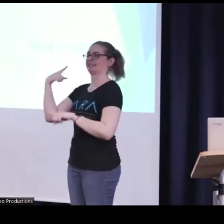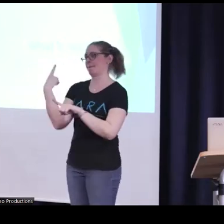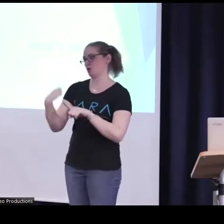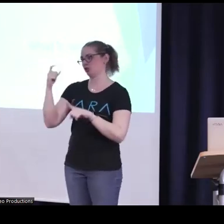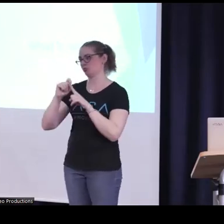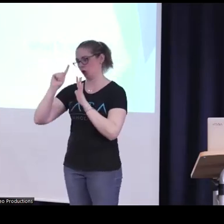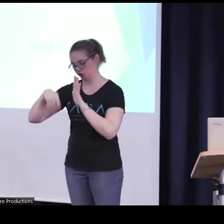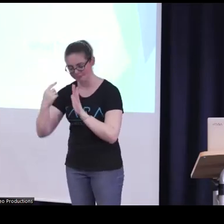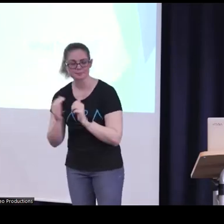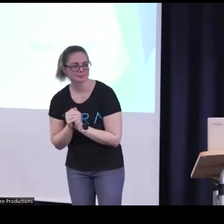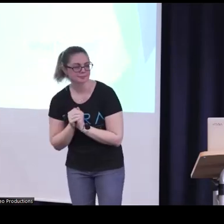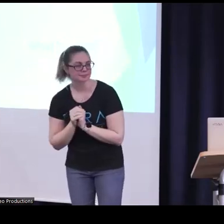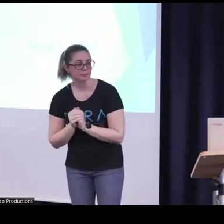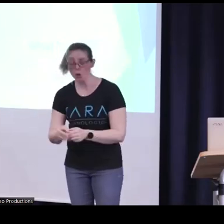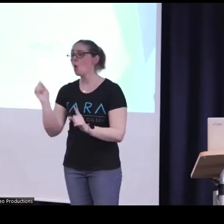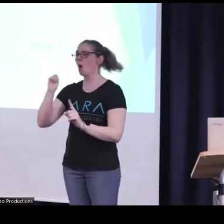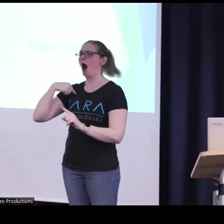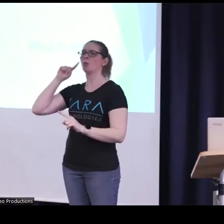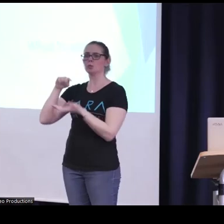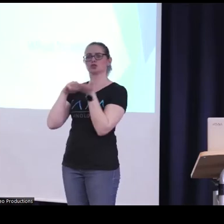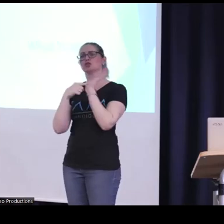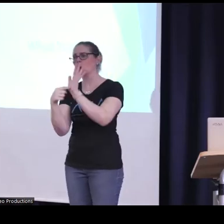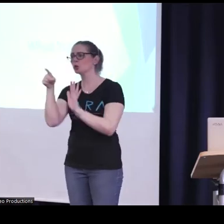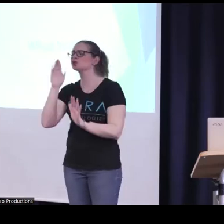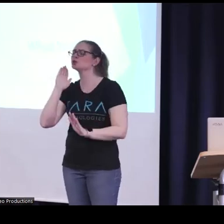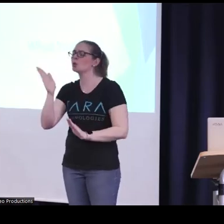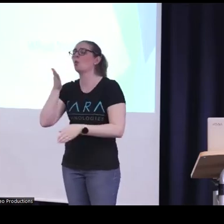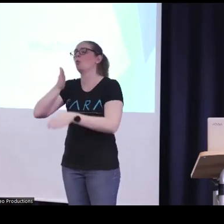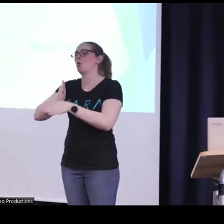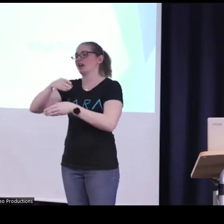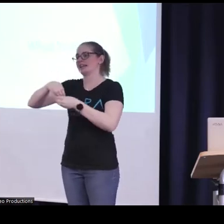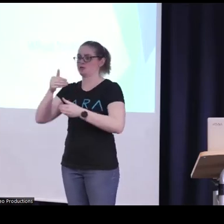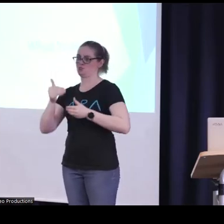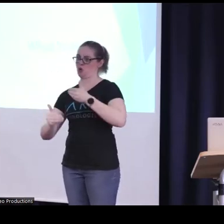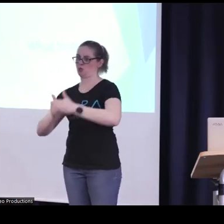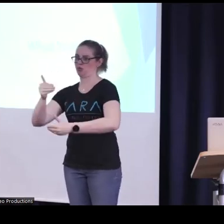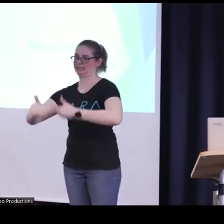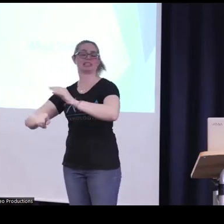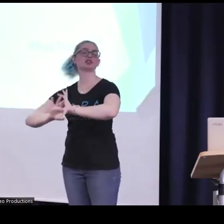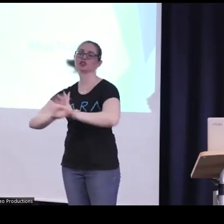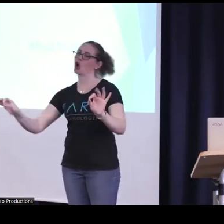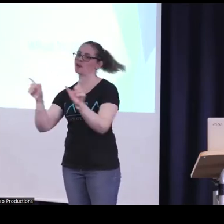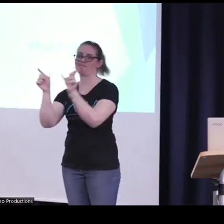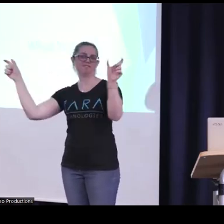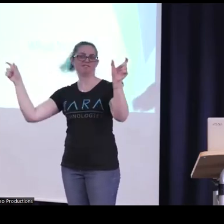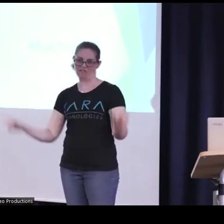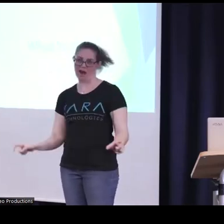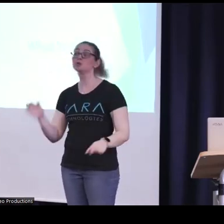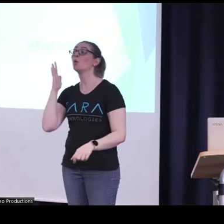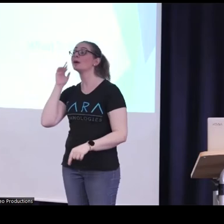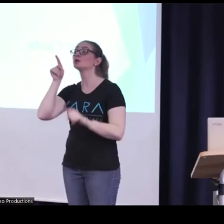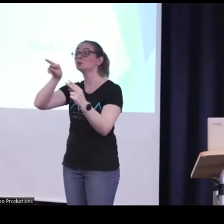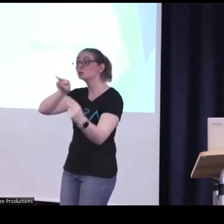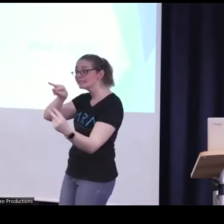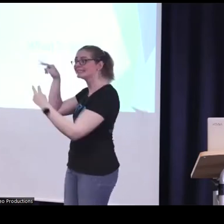There's been a lot of discussion about this project. And what I will be showing you is still a work in progress.